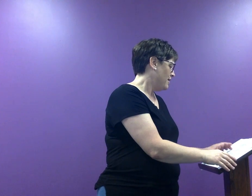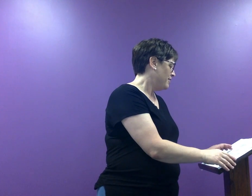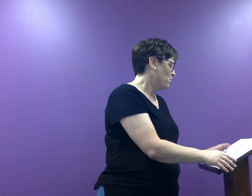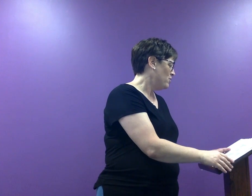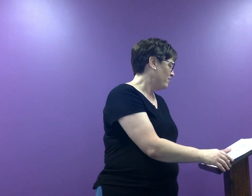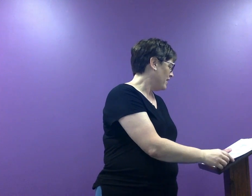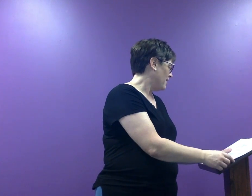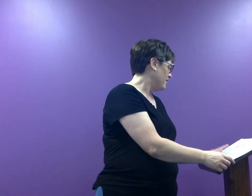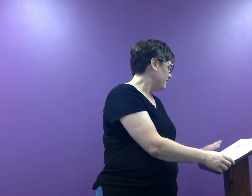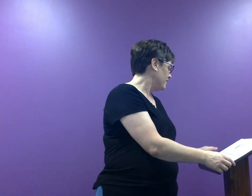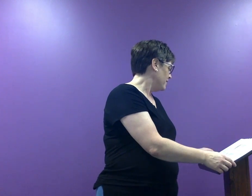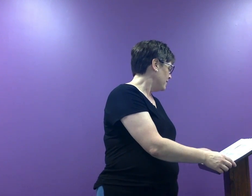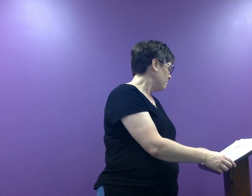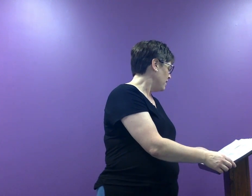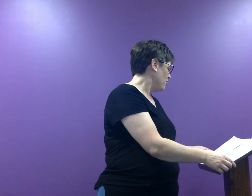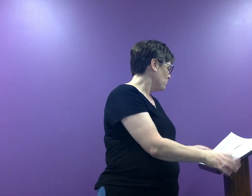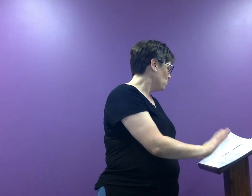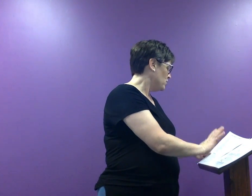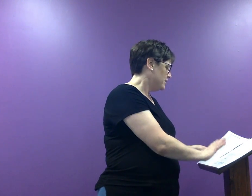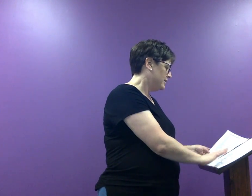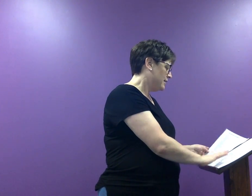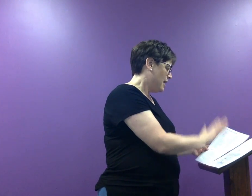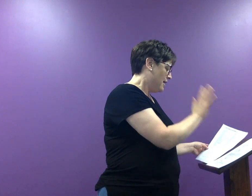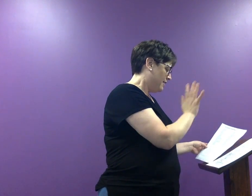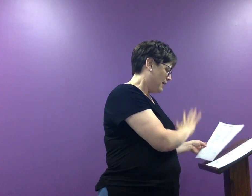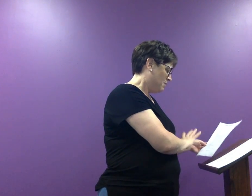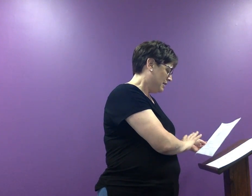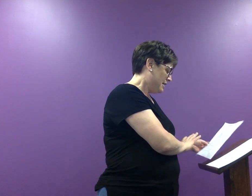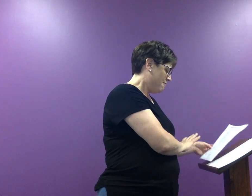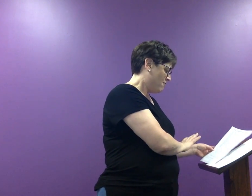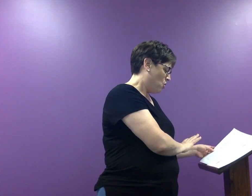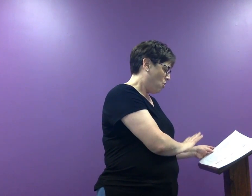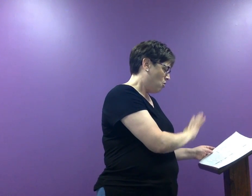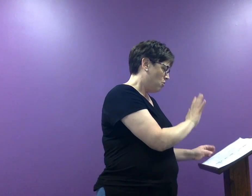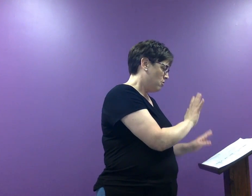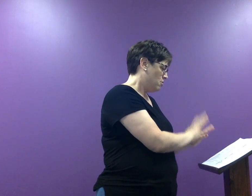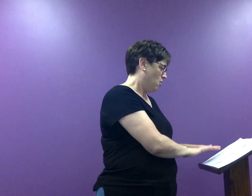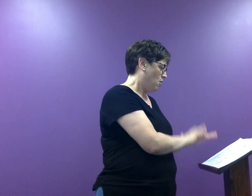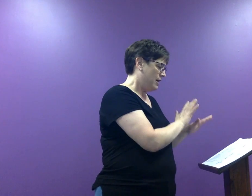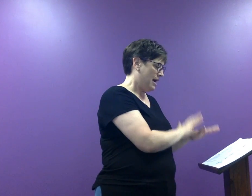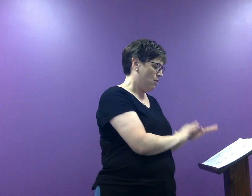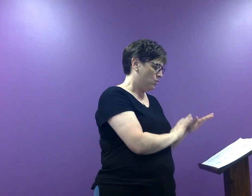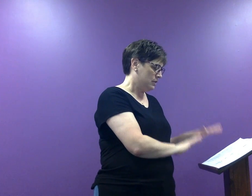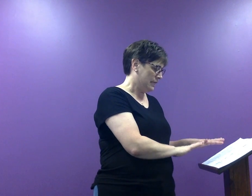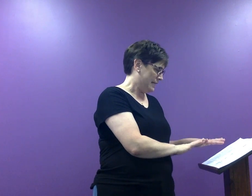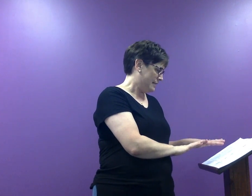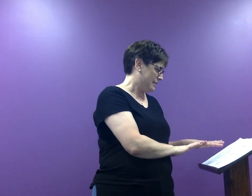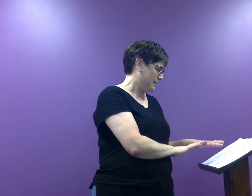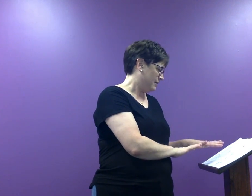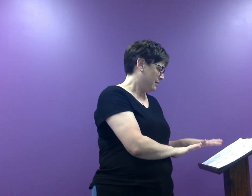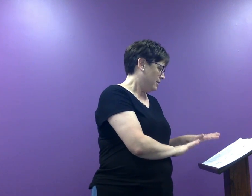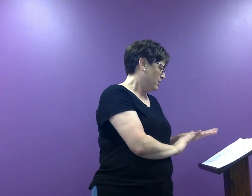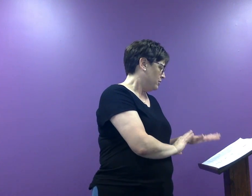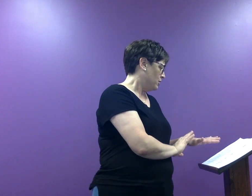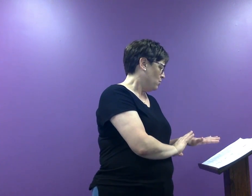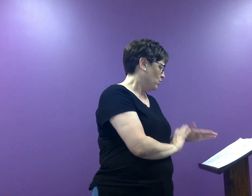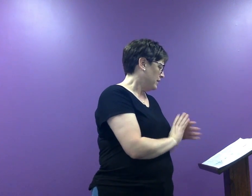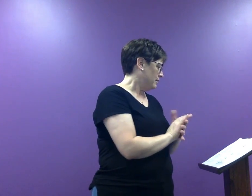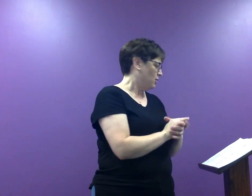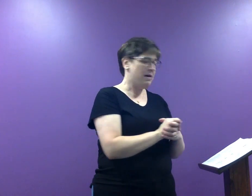Then we've got other ones that I believe are on our list. So we're going to go back